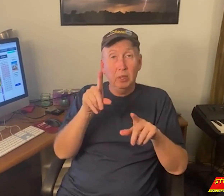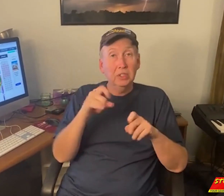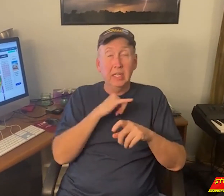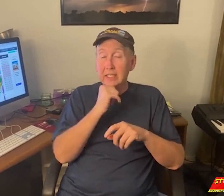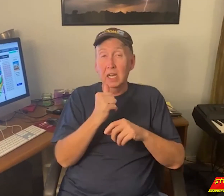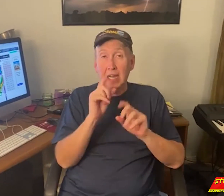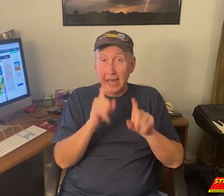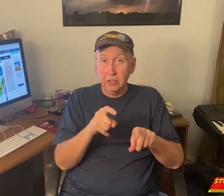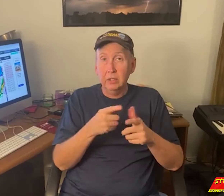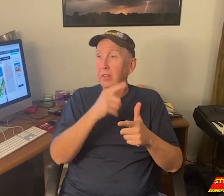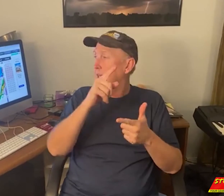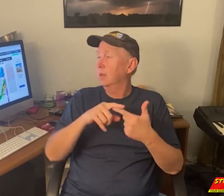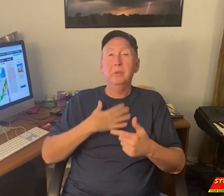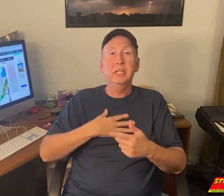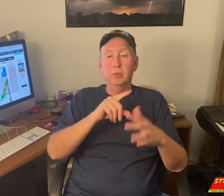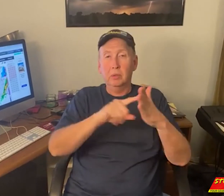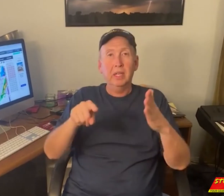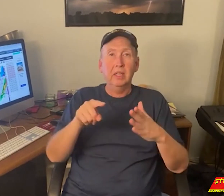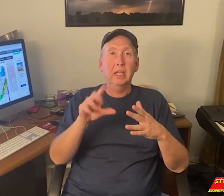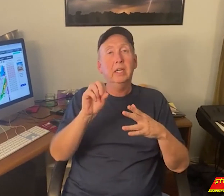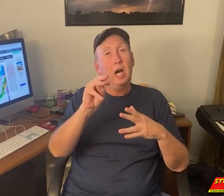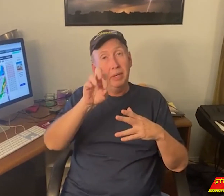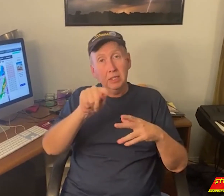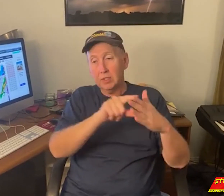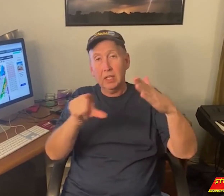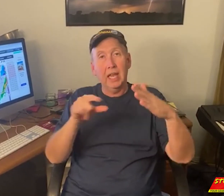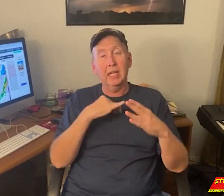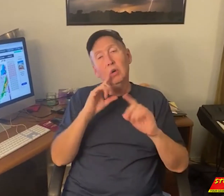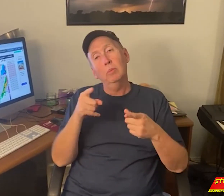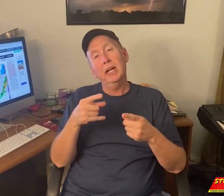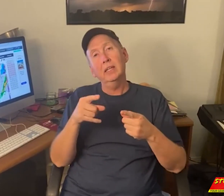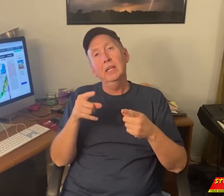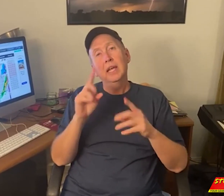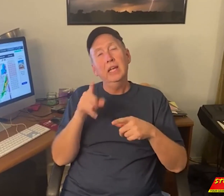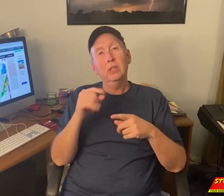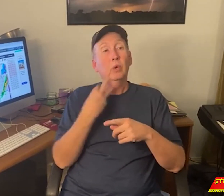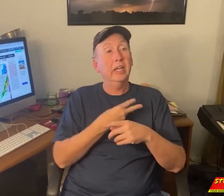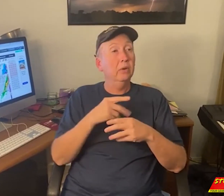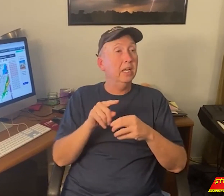questions I did not answer, then please put them in the comments and I'll go back and answer them. We're getting